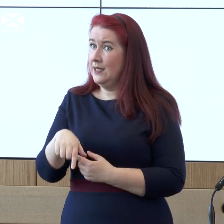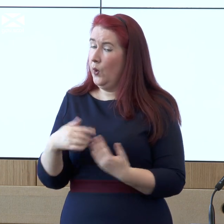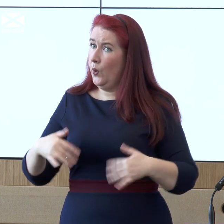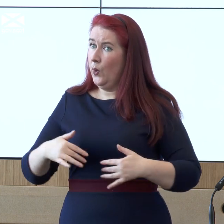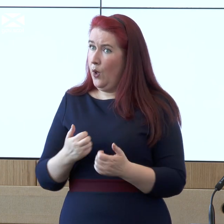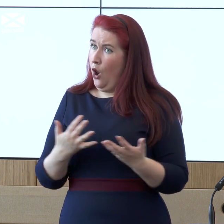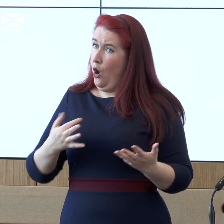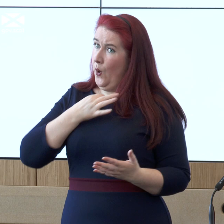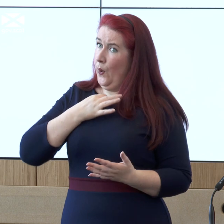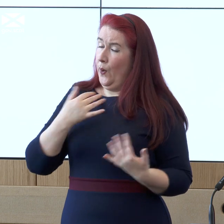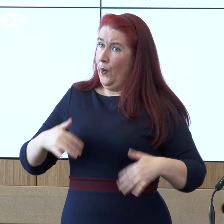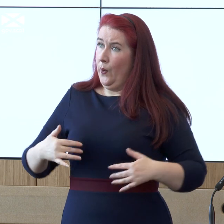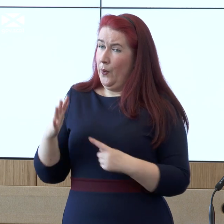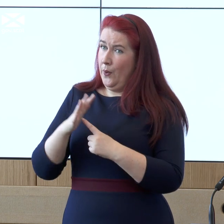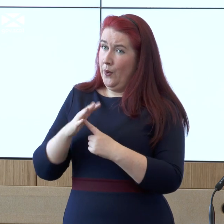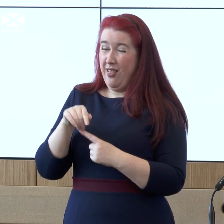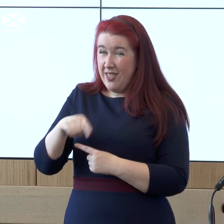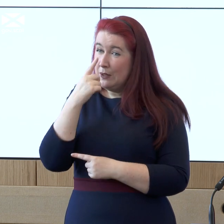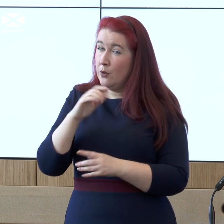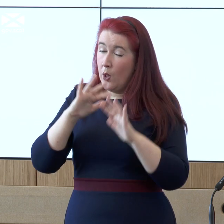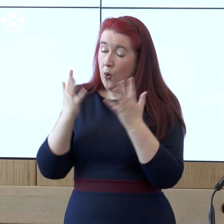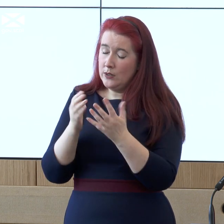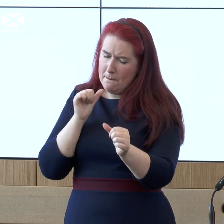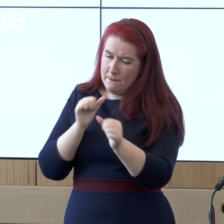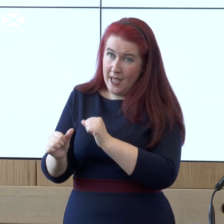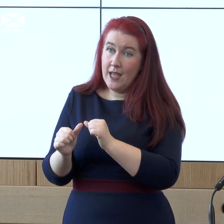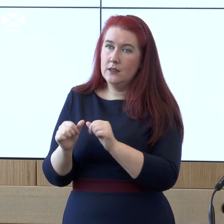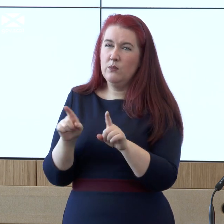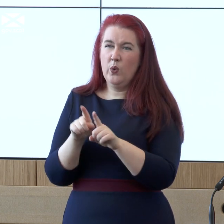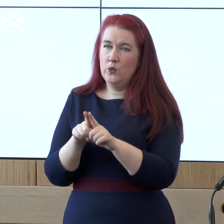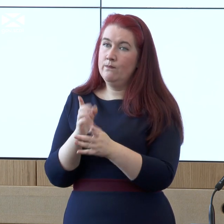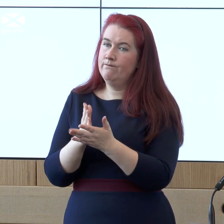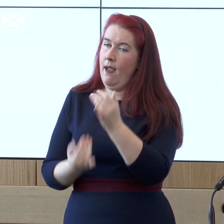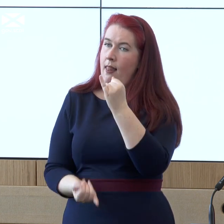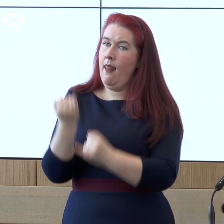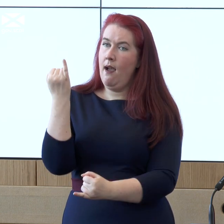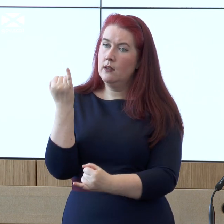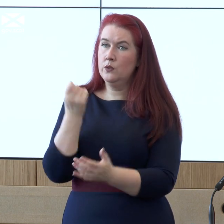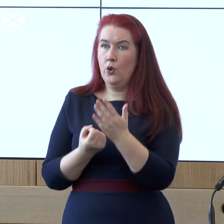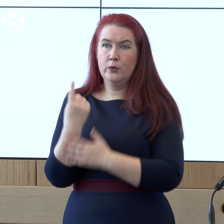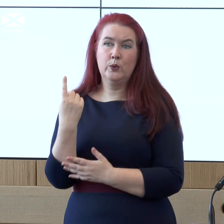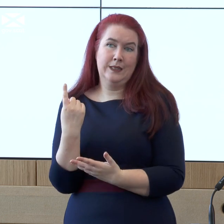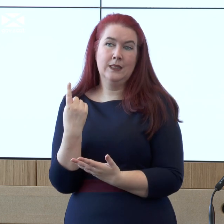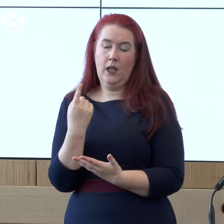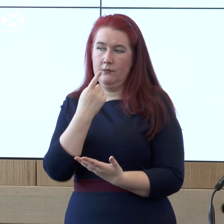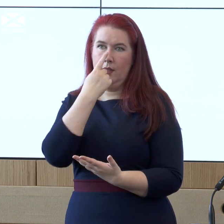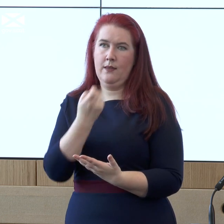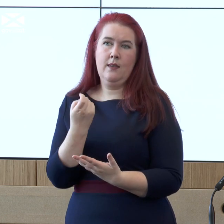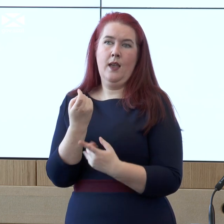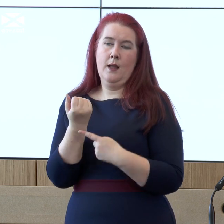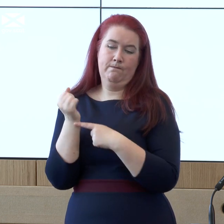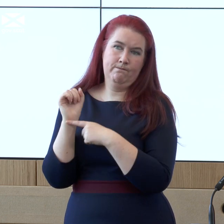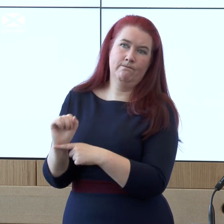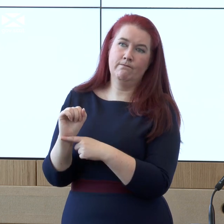that. This may well be the world's best, but also possibly its last opportunity to avert climate